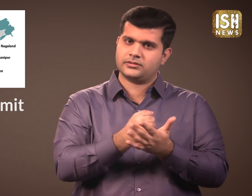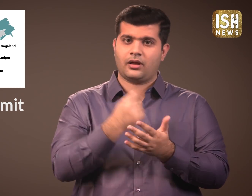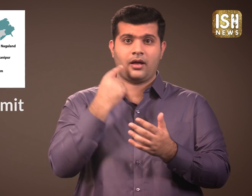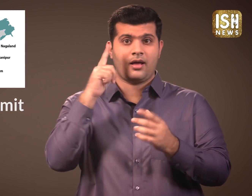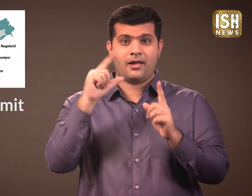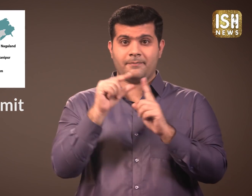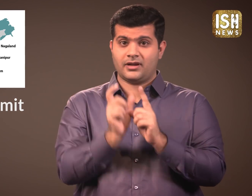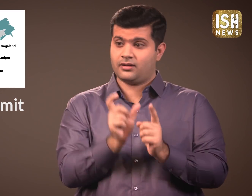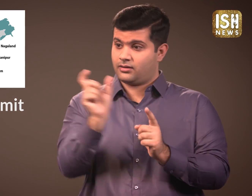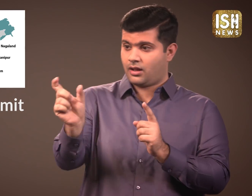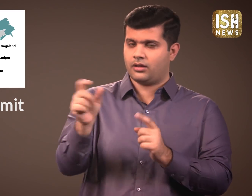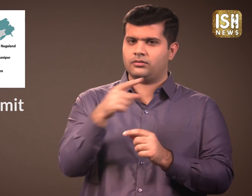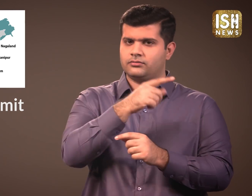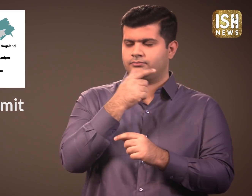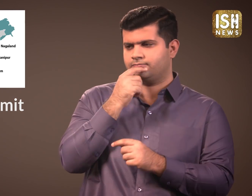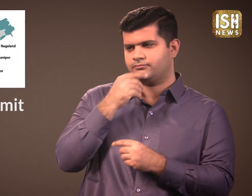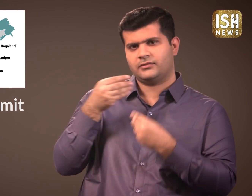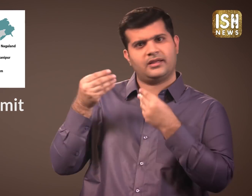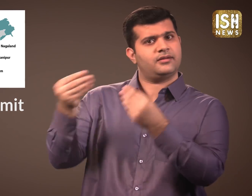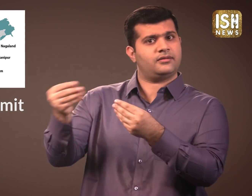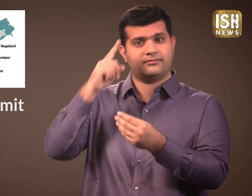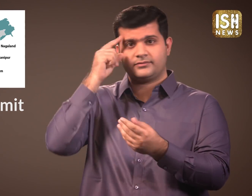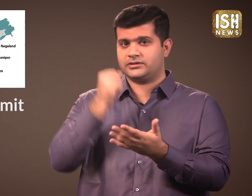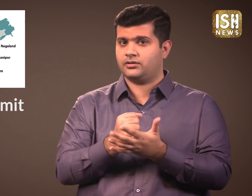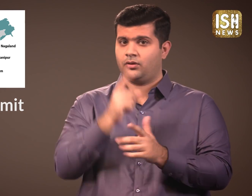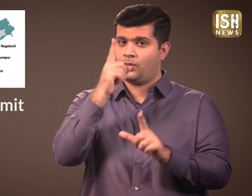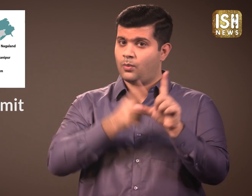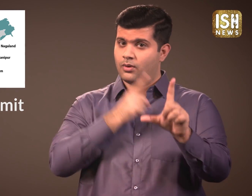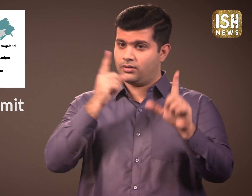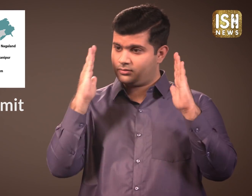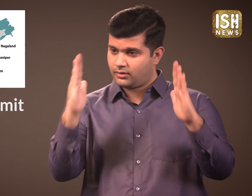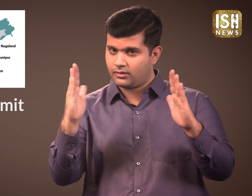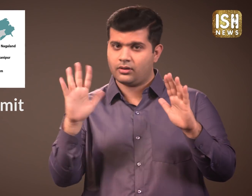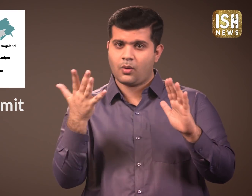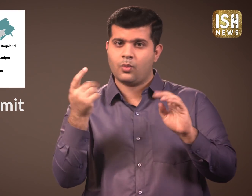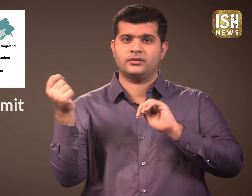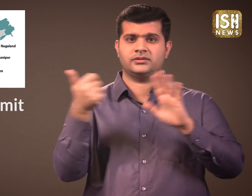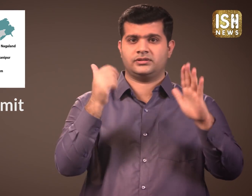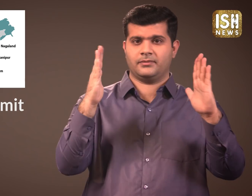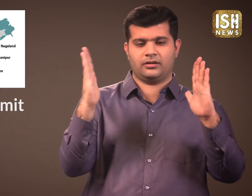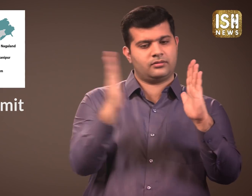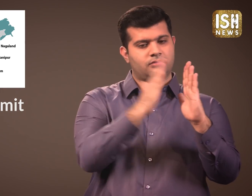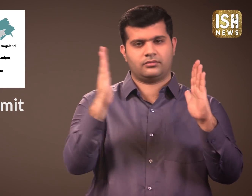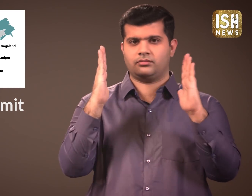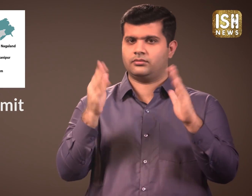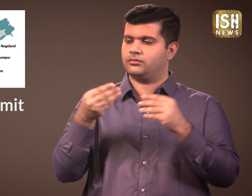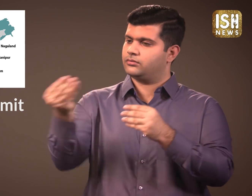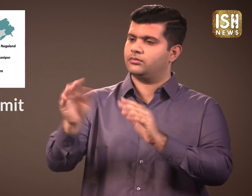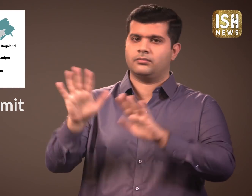while giving the ILP card, the government will decide the duration of their stay. It can be for 6 months or for a